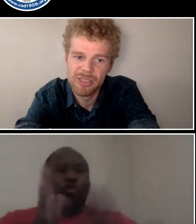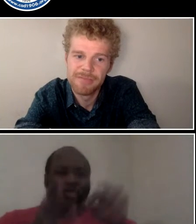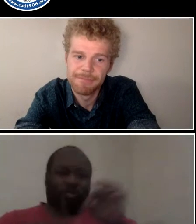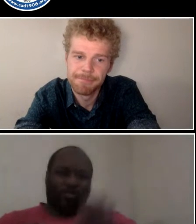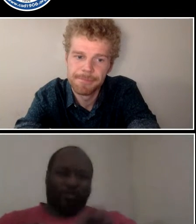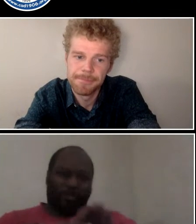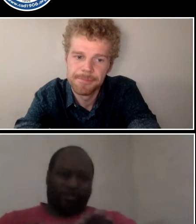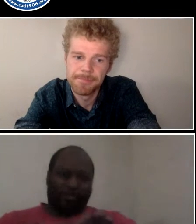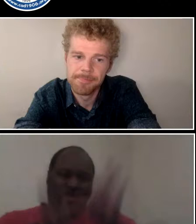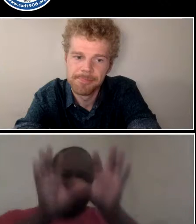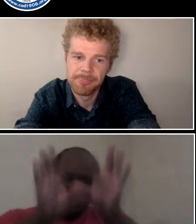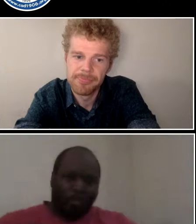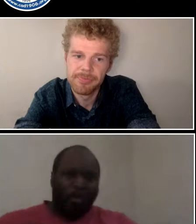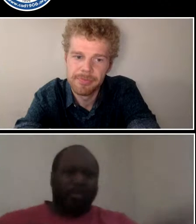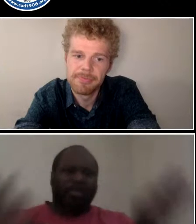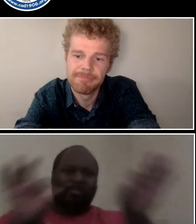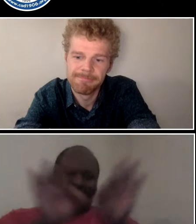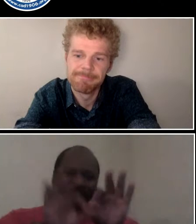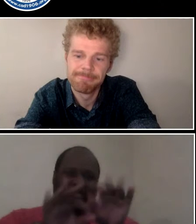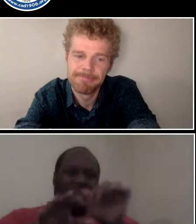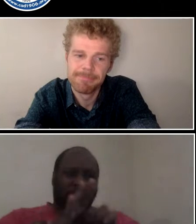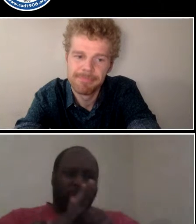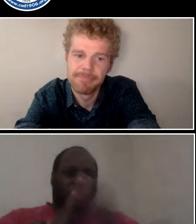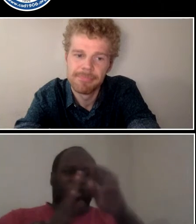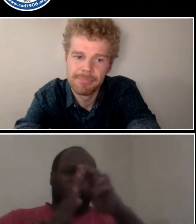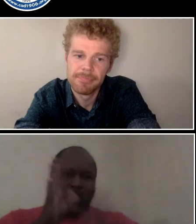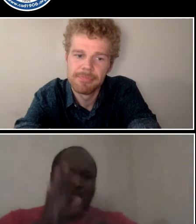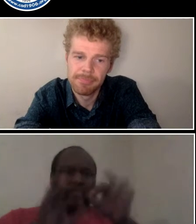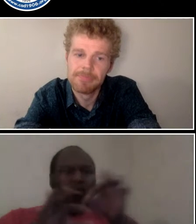they must be registered to vote in DC.